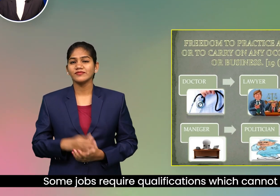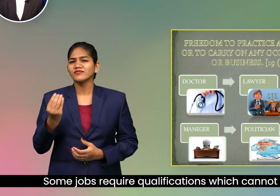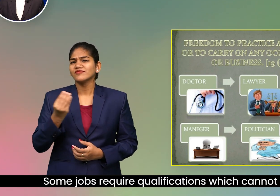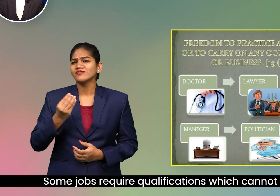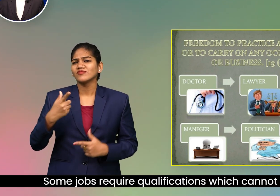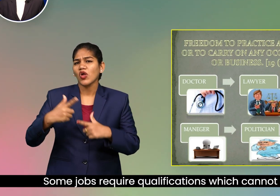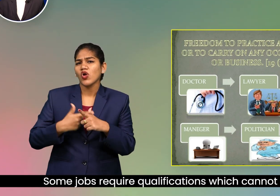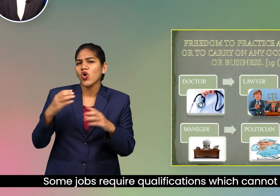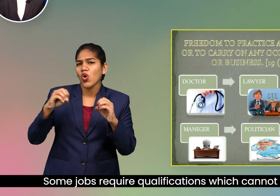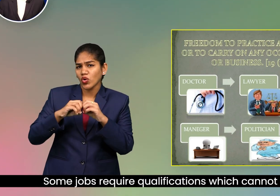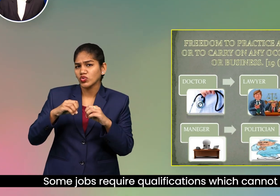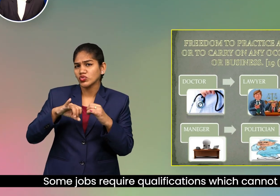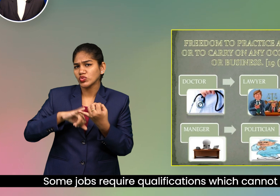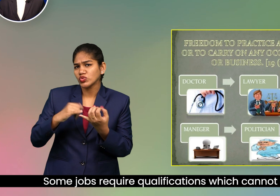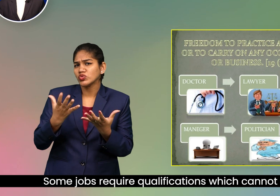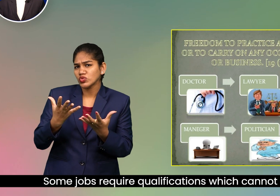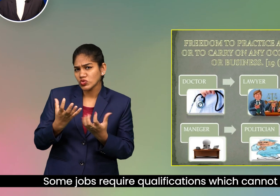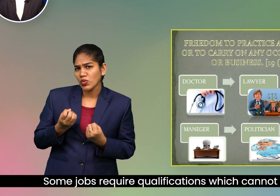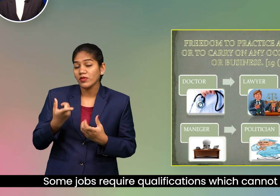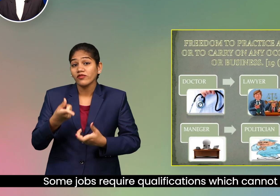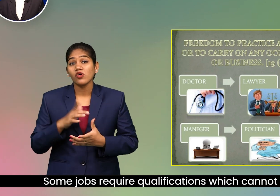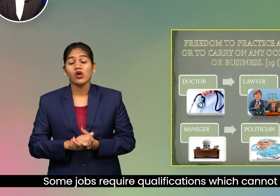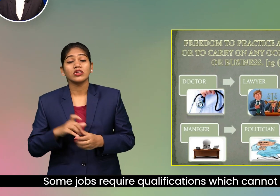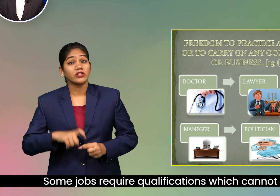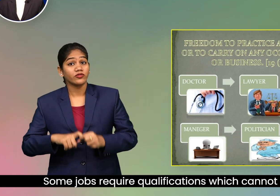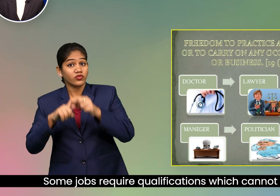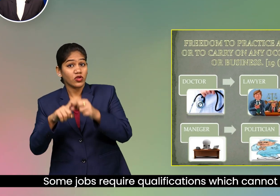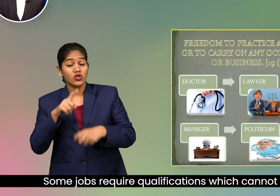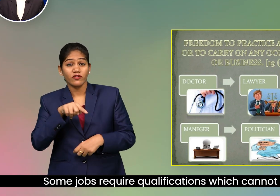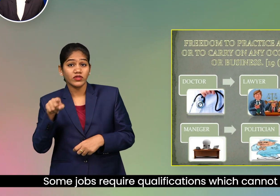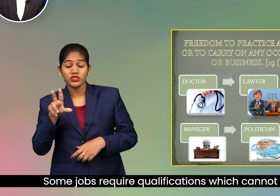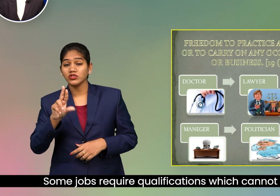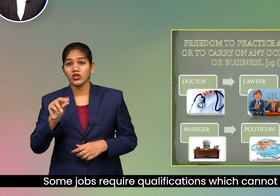Some jobs require qualifications which cannot be oversighted.